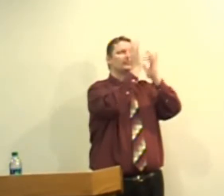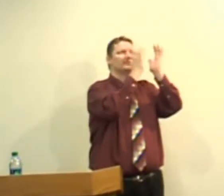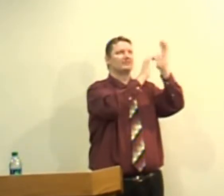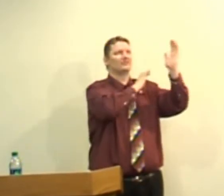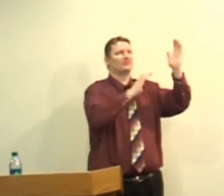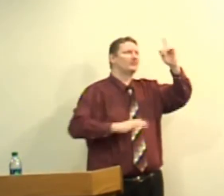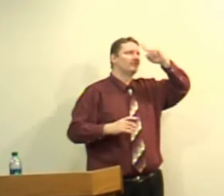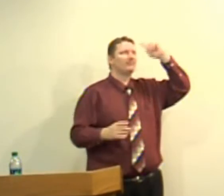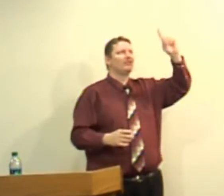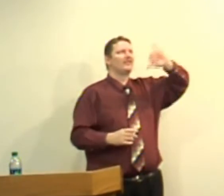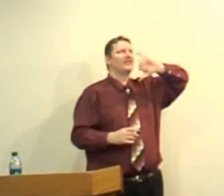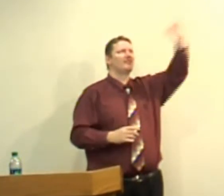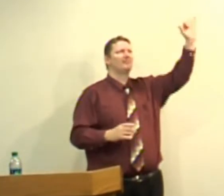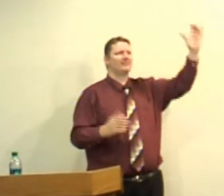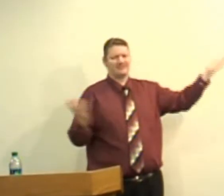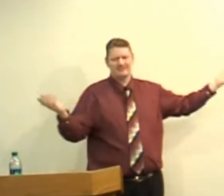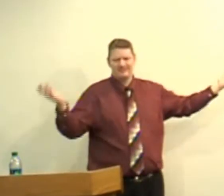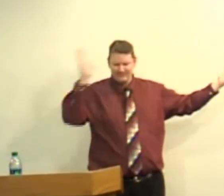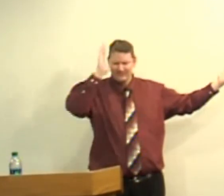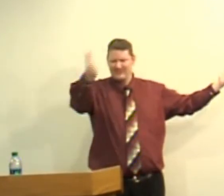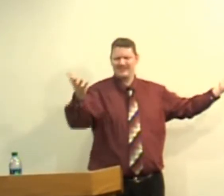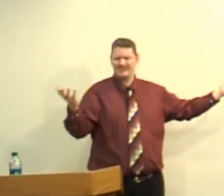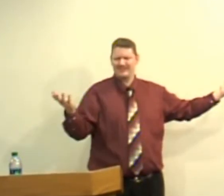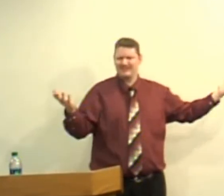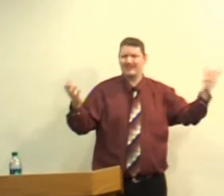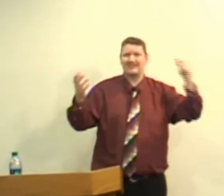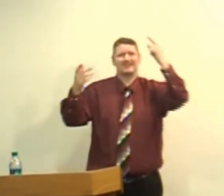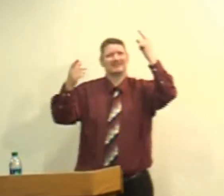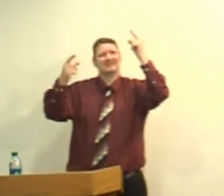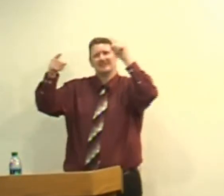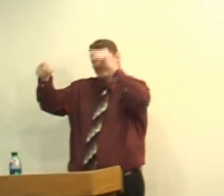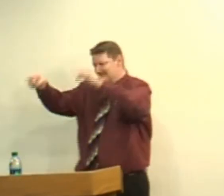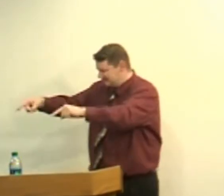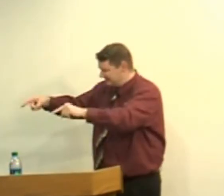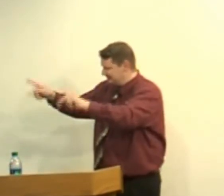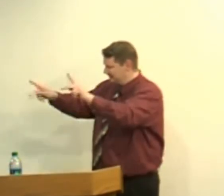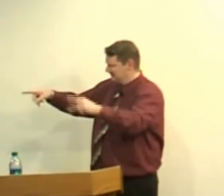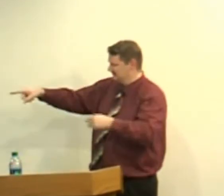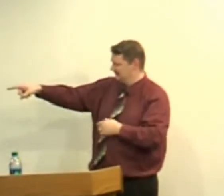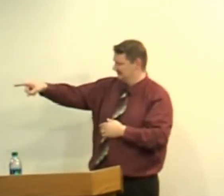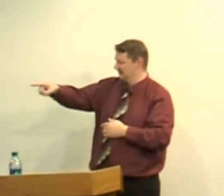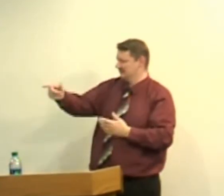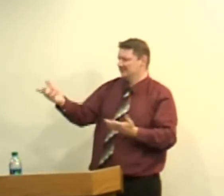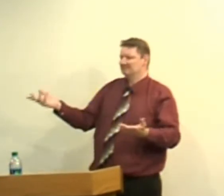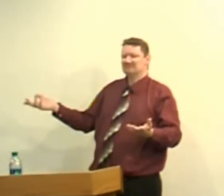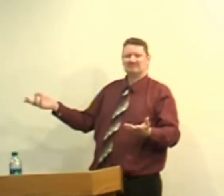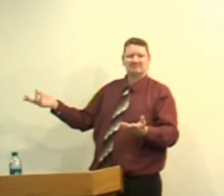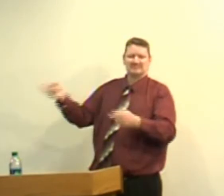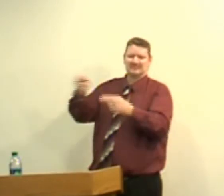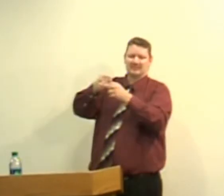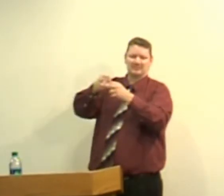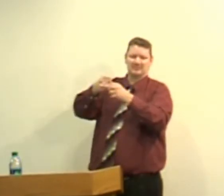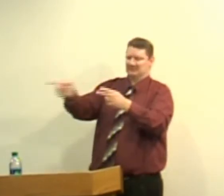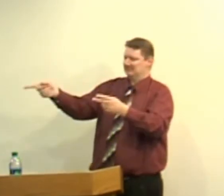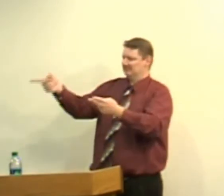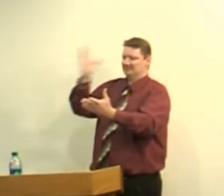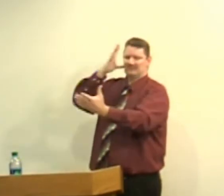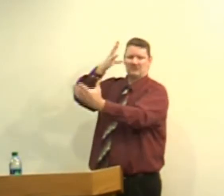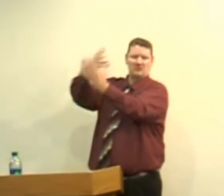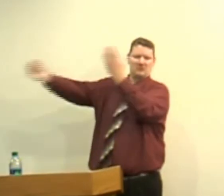we have. We have a heavenly home with God and we will be there with him in his glory. And the other people, in